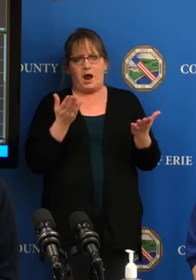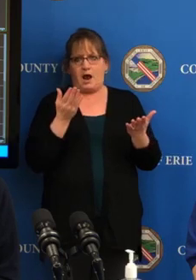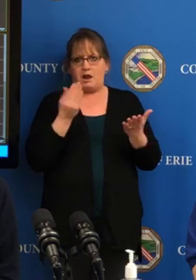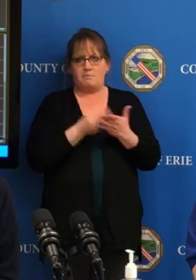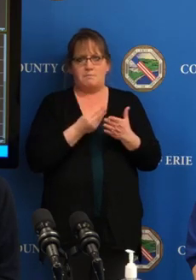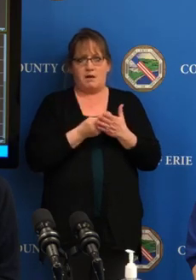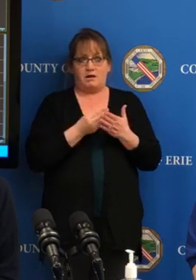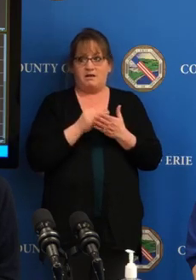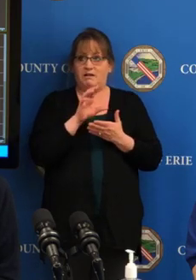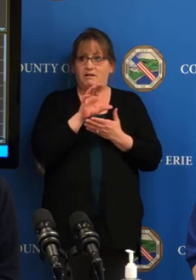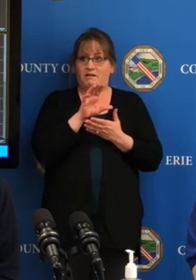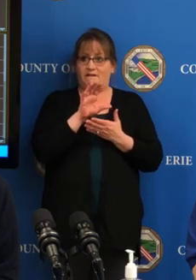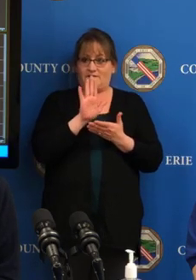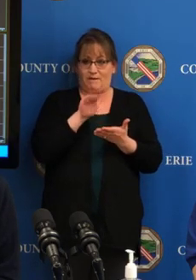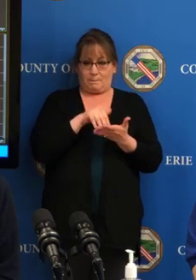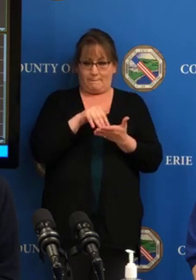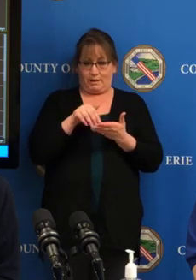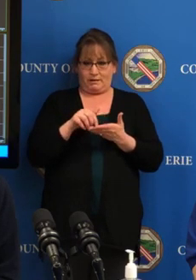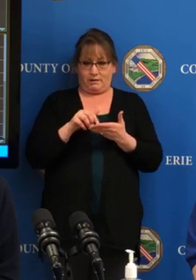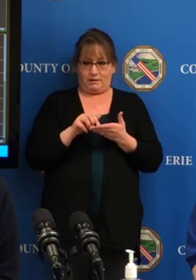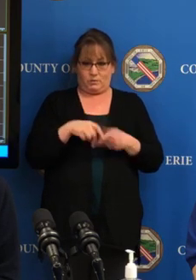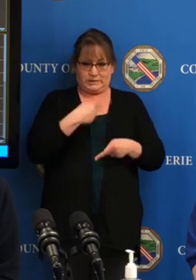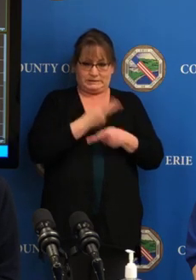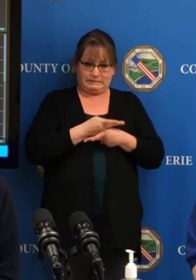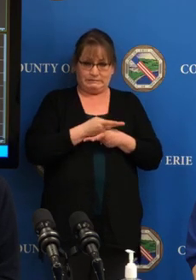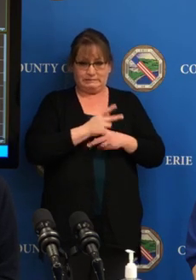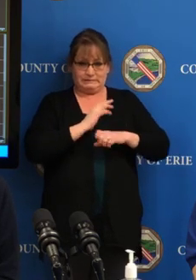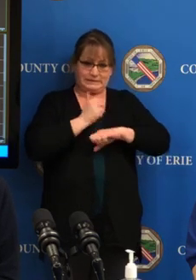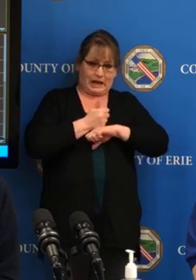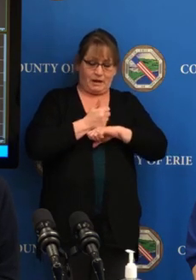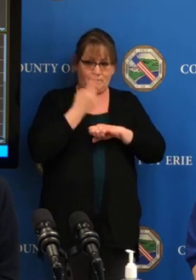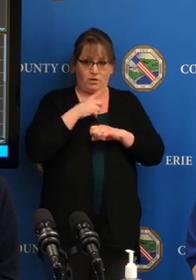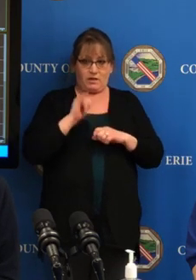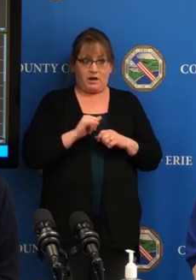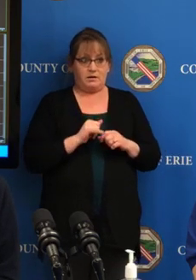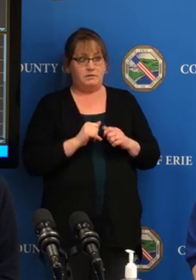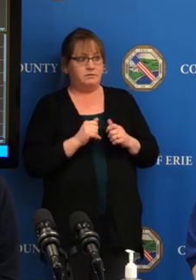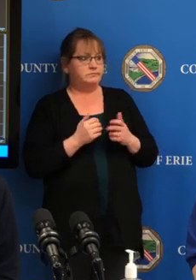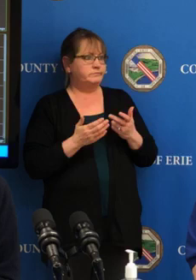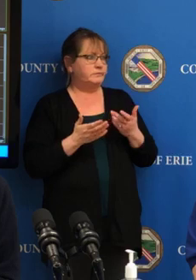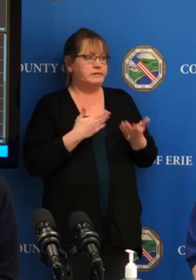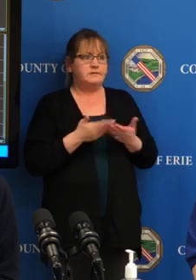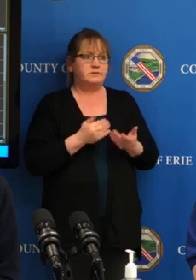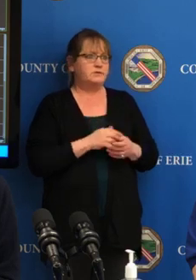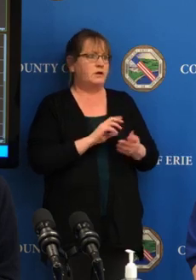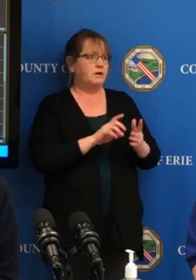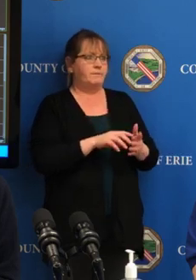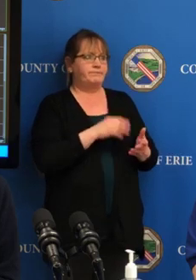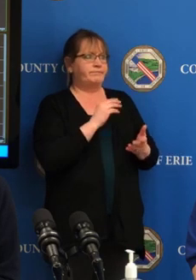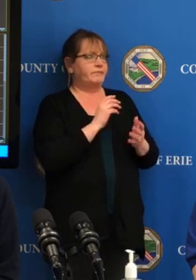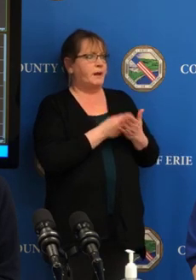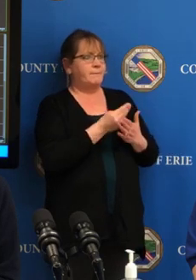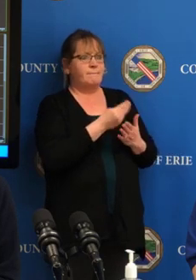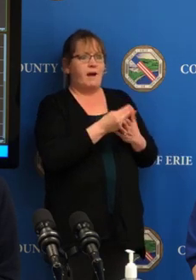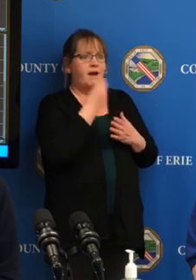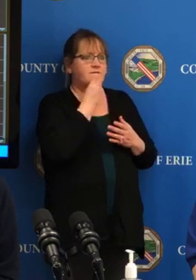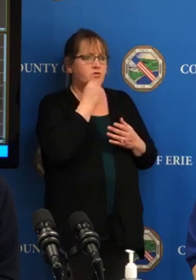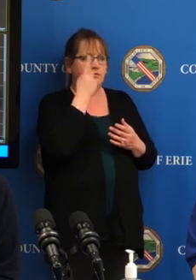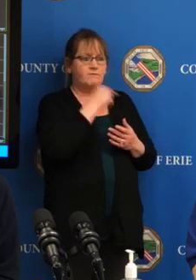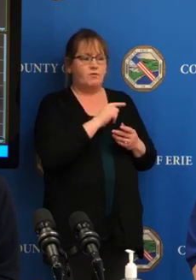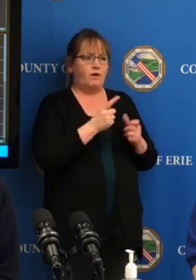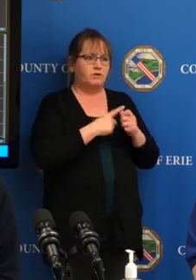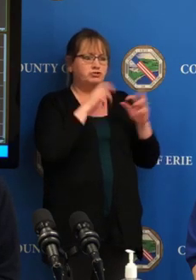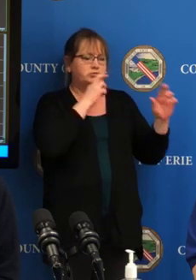that we designated, just even on purchasing food for first responders, ensuring that we have a place for homeless people to